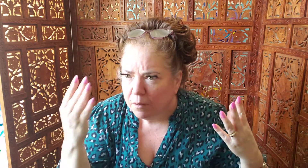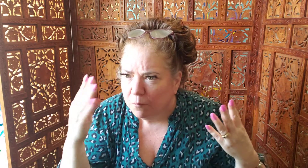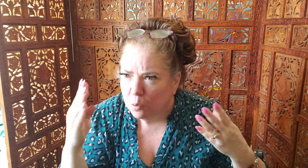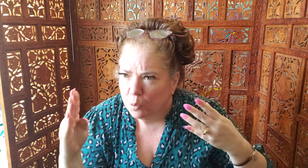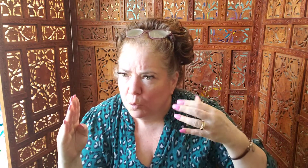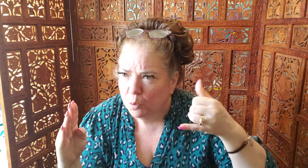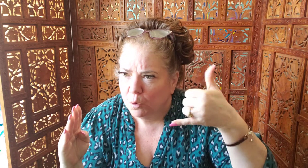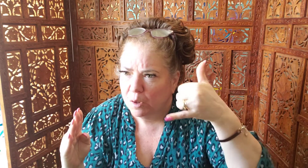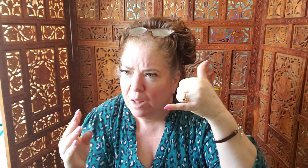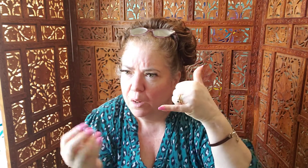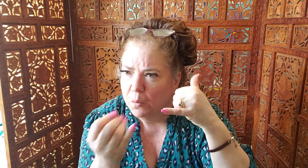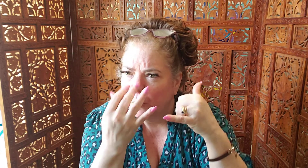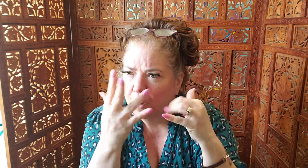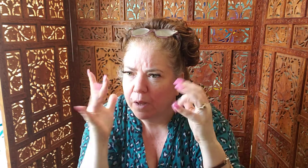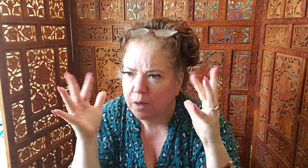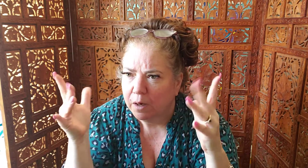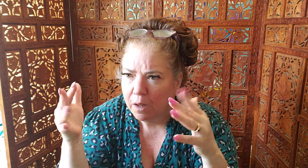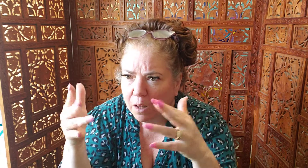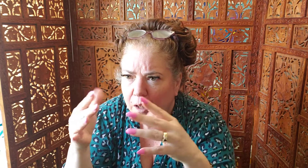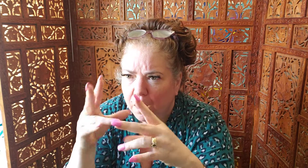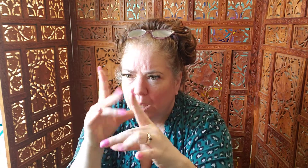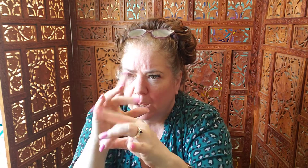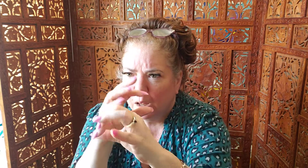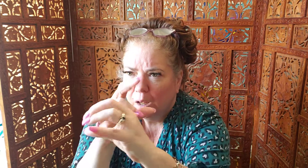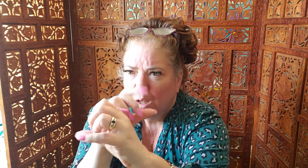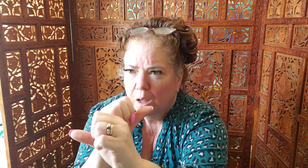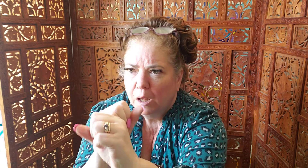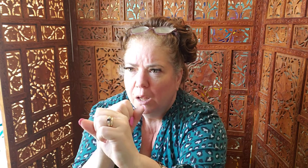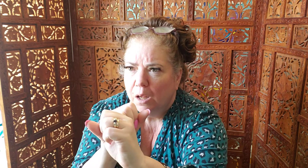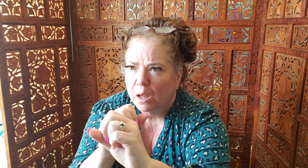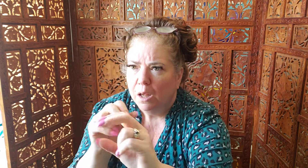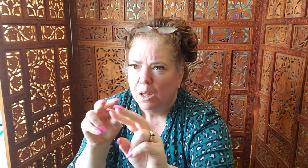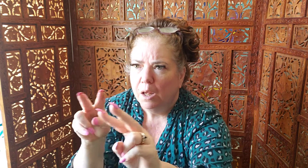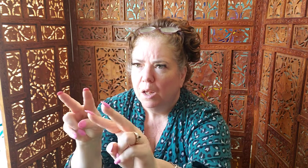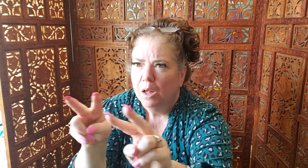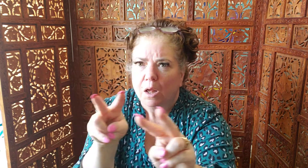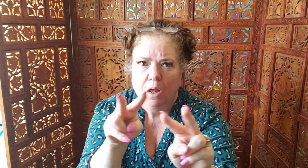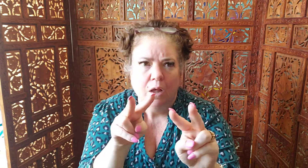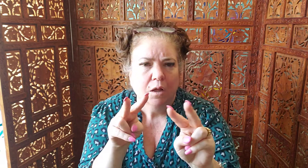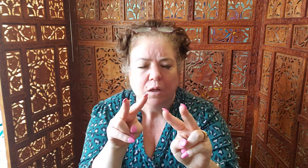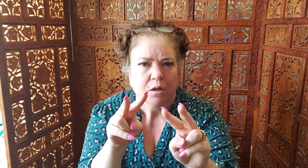Look at the eyes. See what I